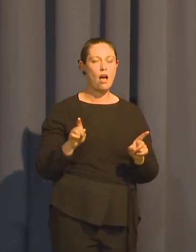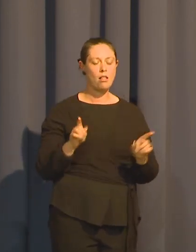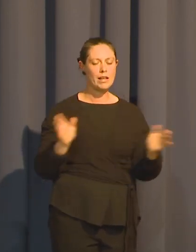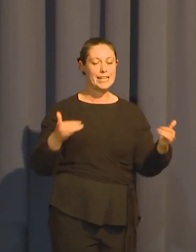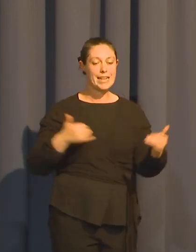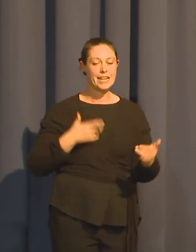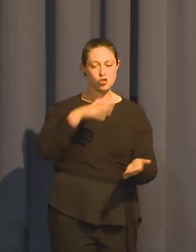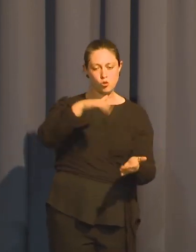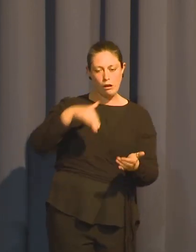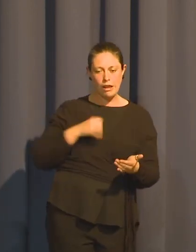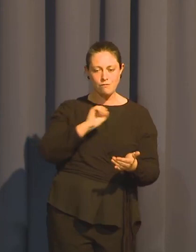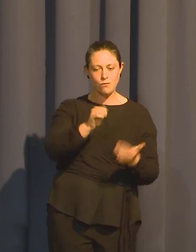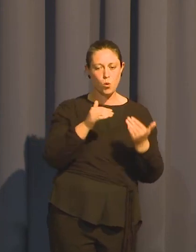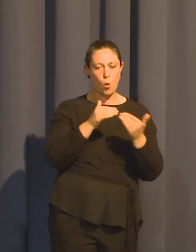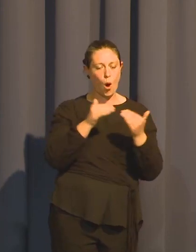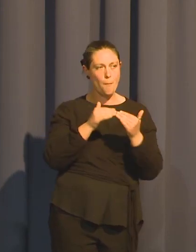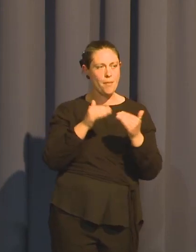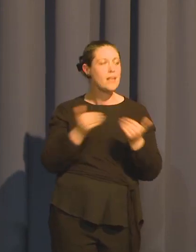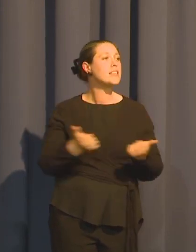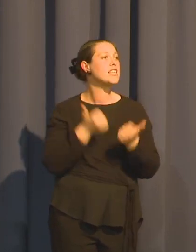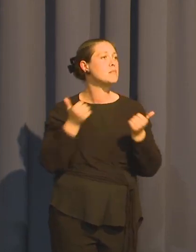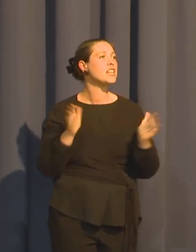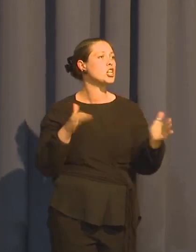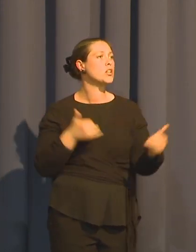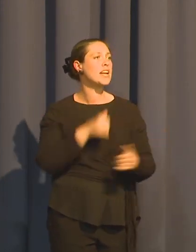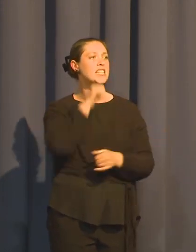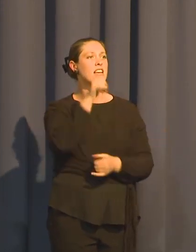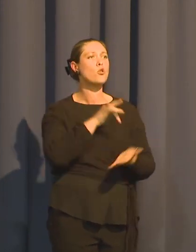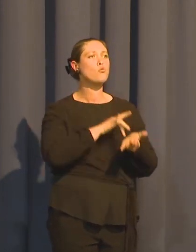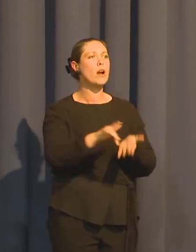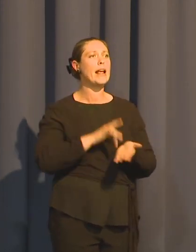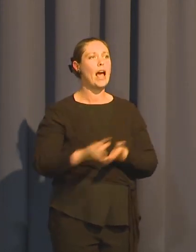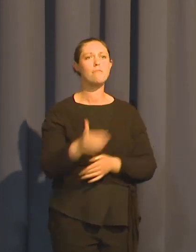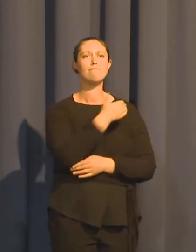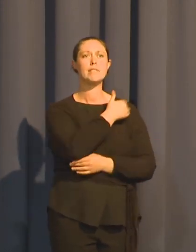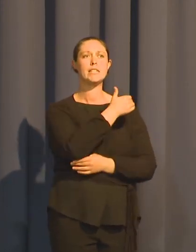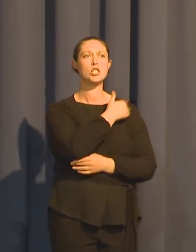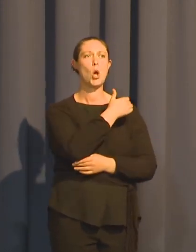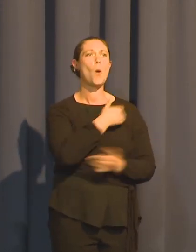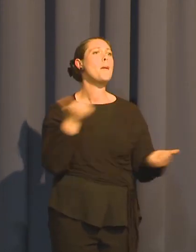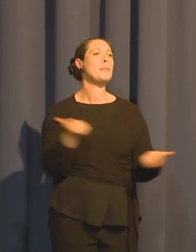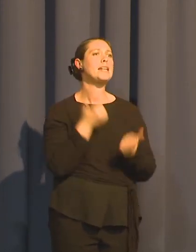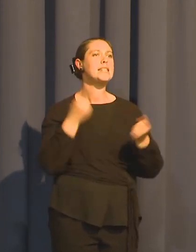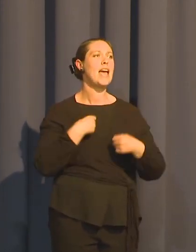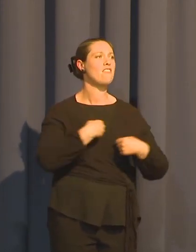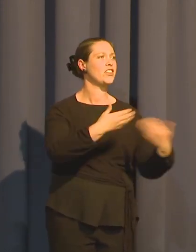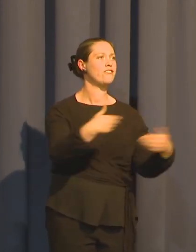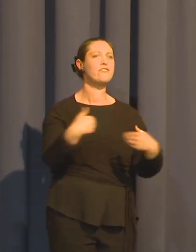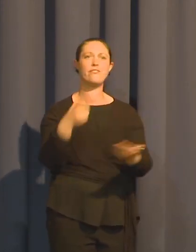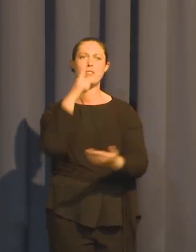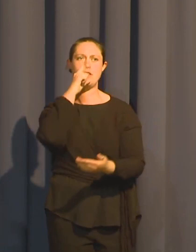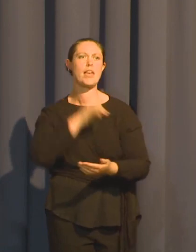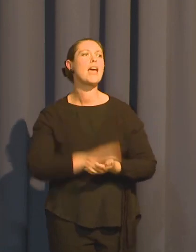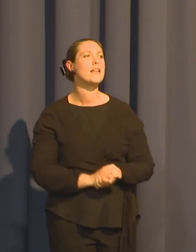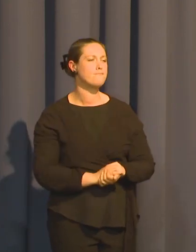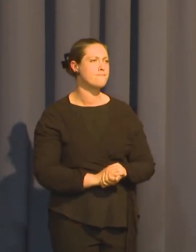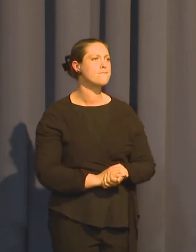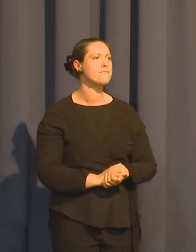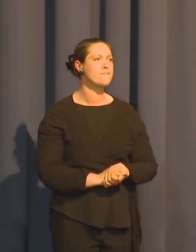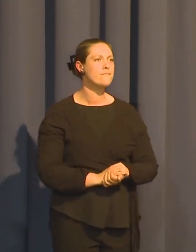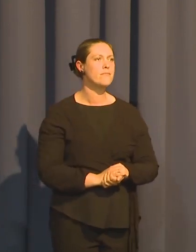water. There are still a lot of containers available, and if you're running short on them, just please get in touch and we can make sure that you get some